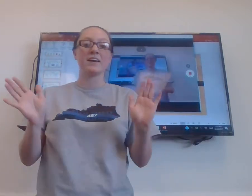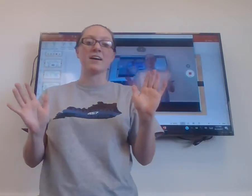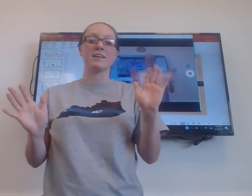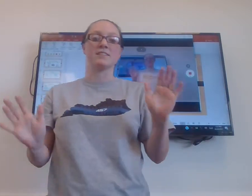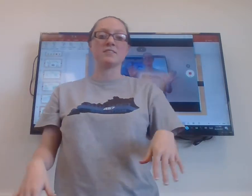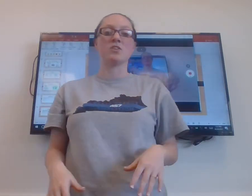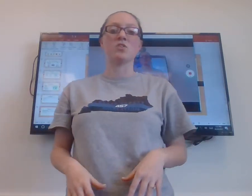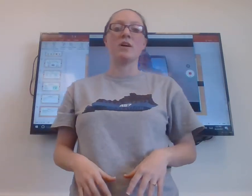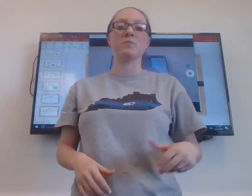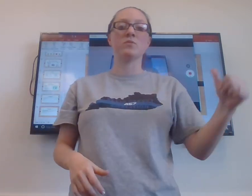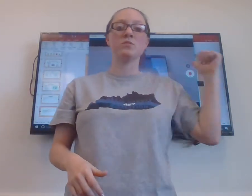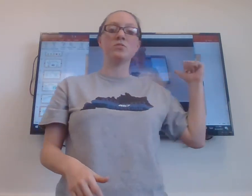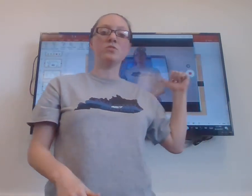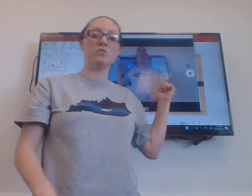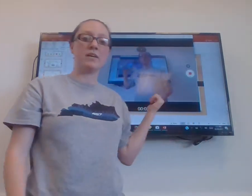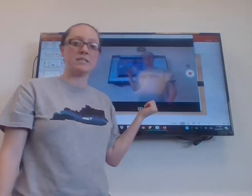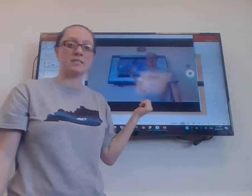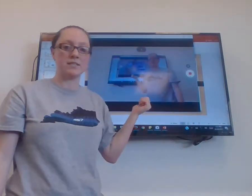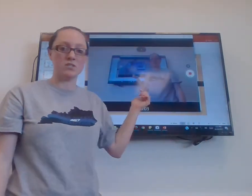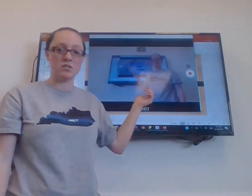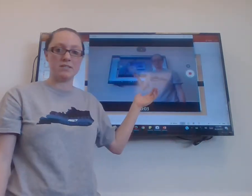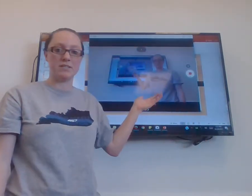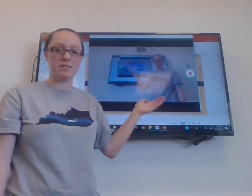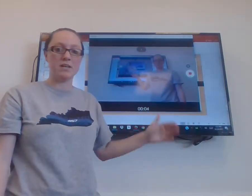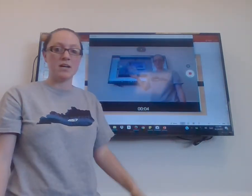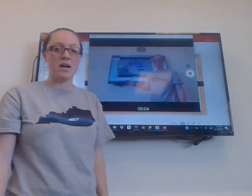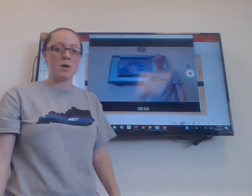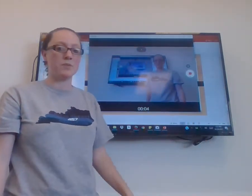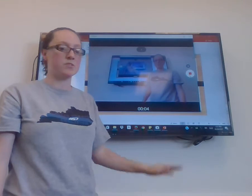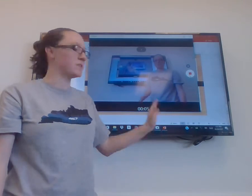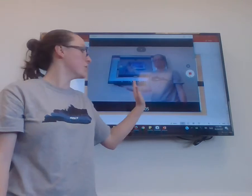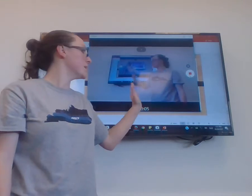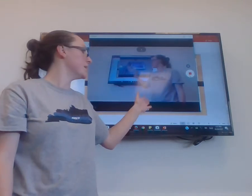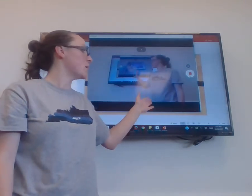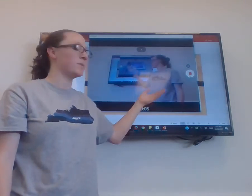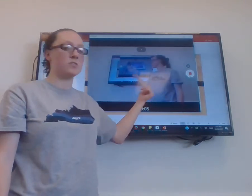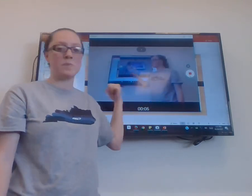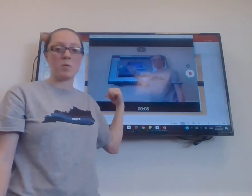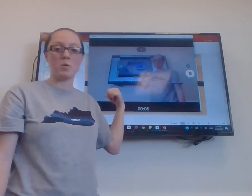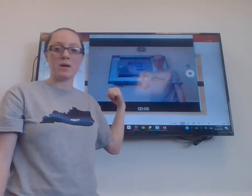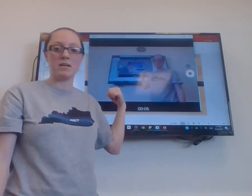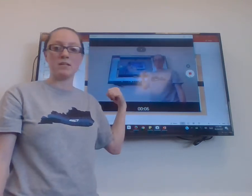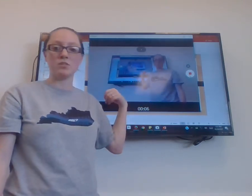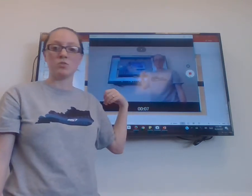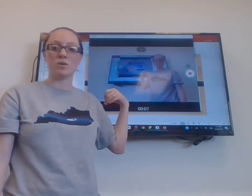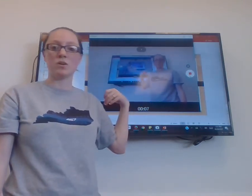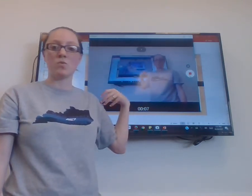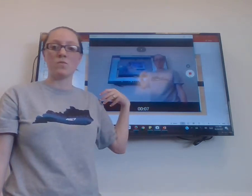Hey guys, so I'm going to do the ASL on here. There's a video right now, but there's PowerPoint behind it. So we're going to go over